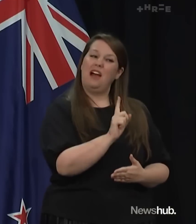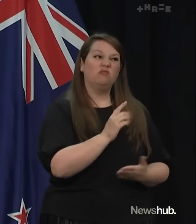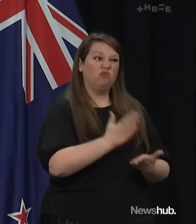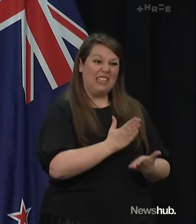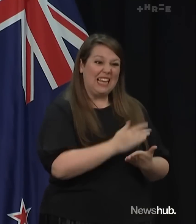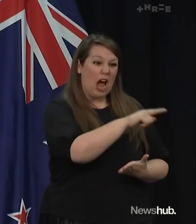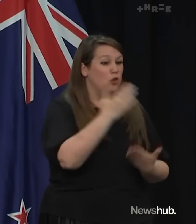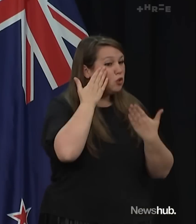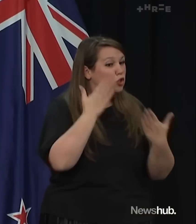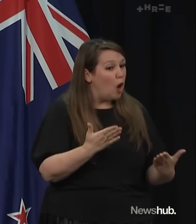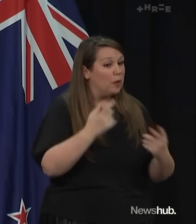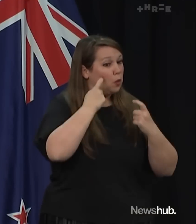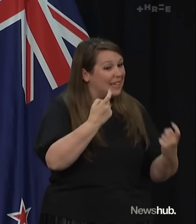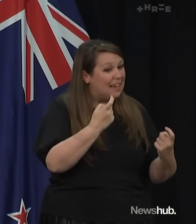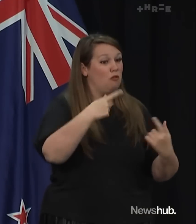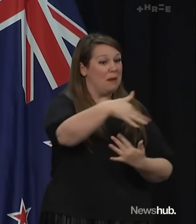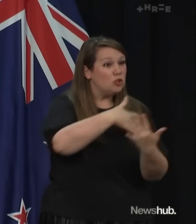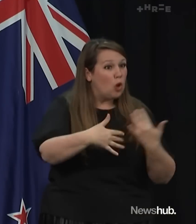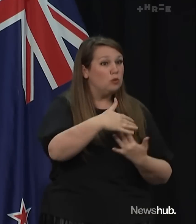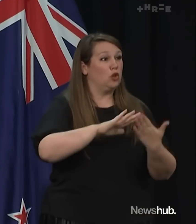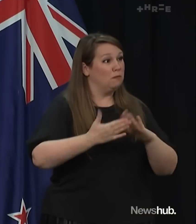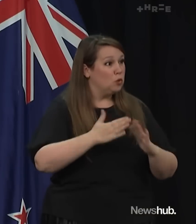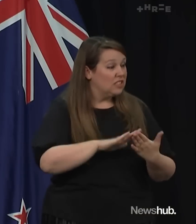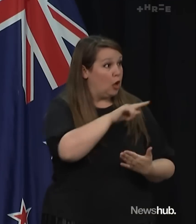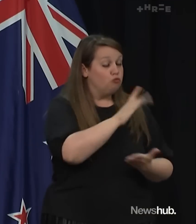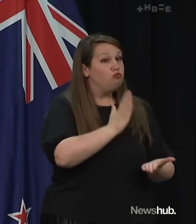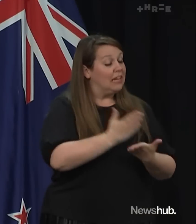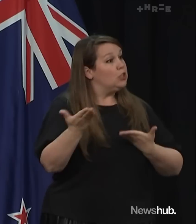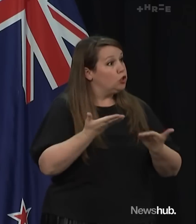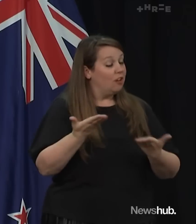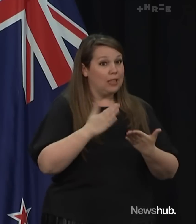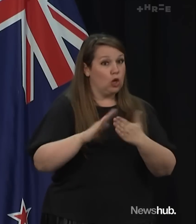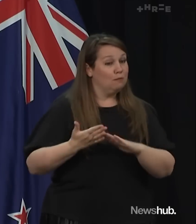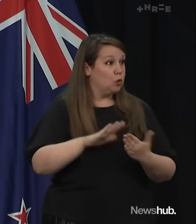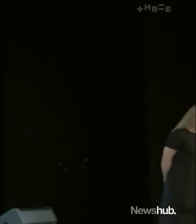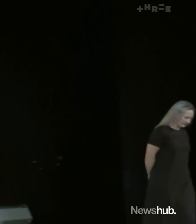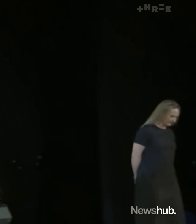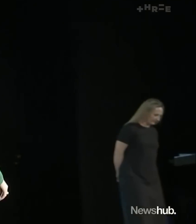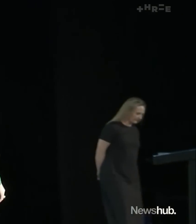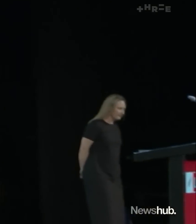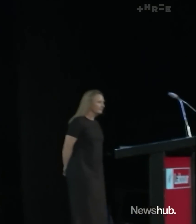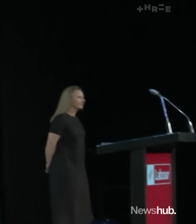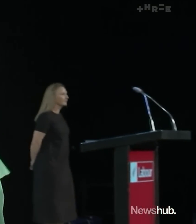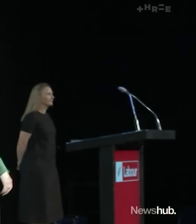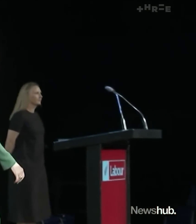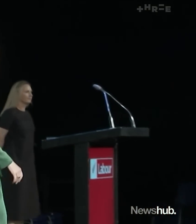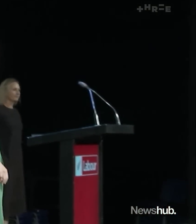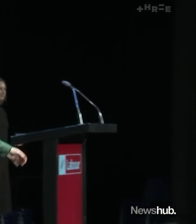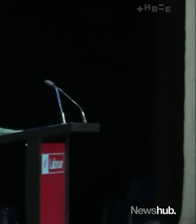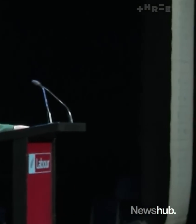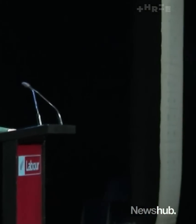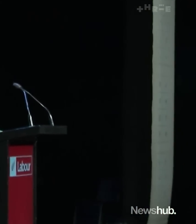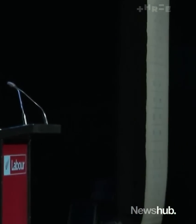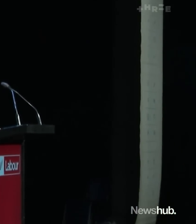they demonstrating a commitment to the communities that they're serving by taking profits such as those in these current times? Fresh from an appalling Newshub